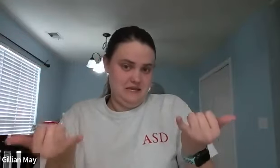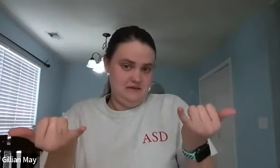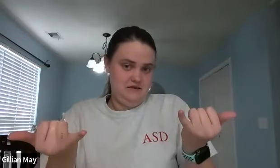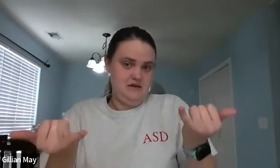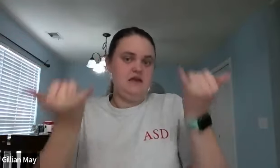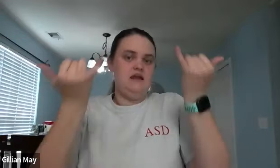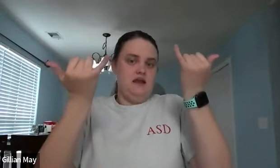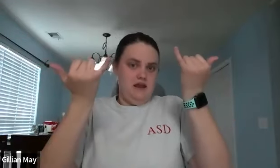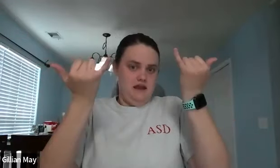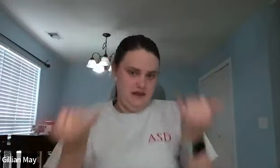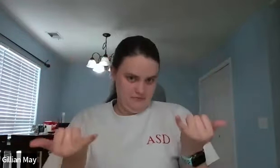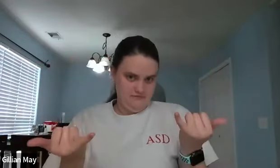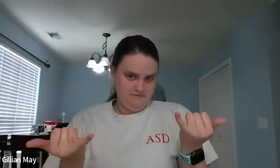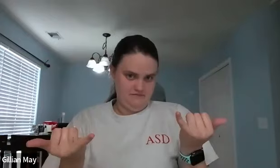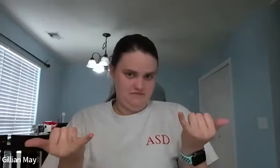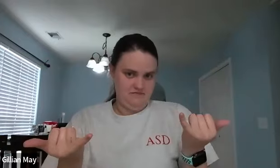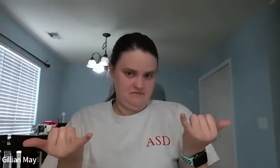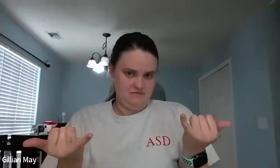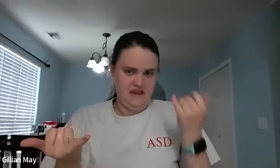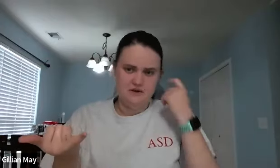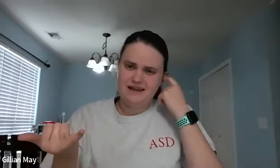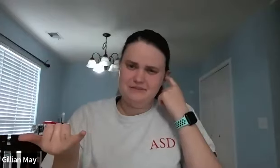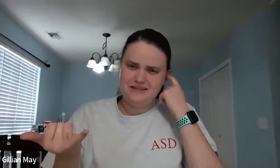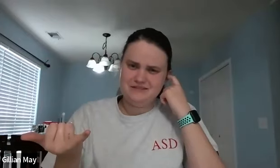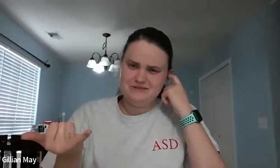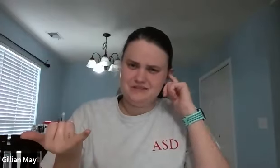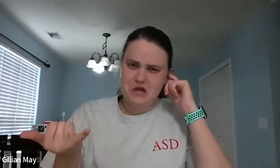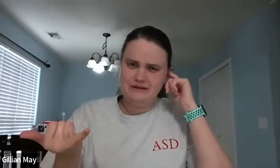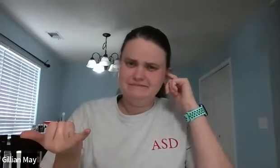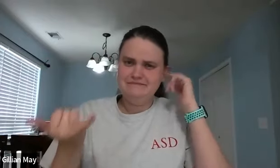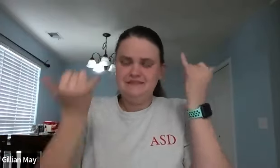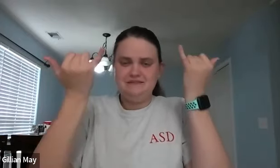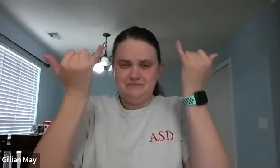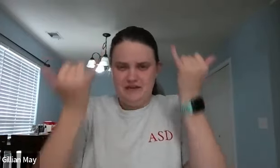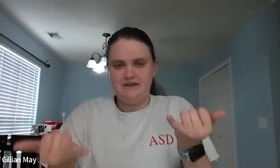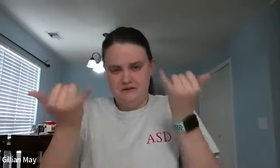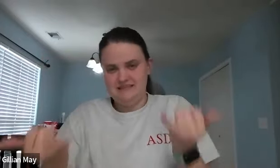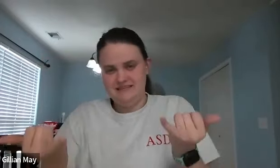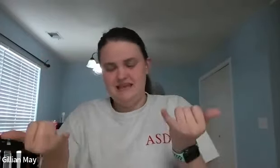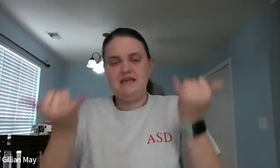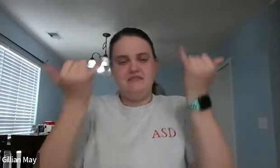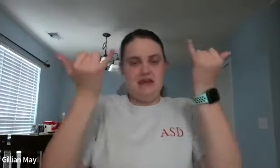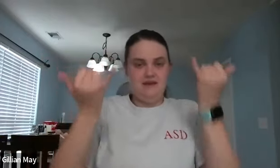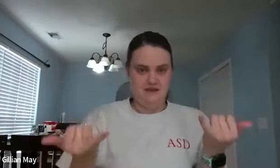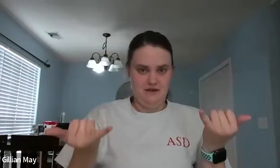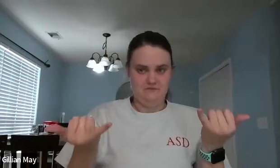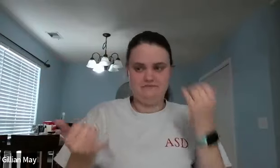Today. Now. I know I kind of mixed those. I'm sorry. We got our today and then now.